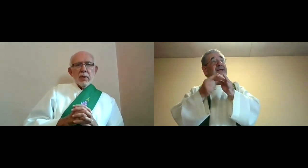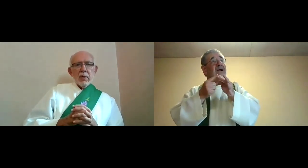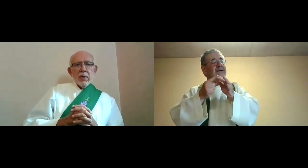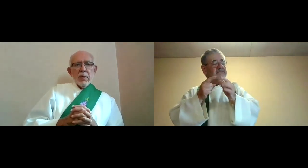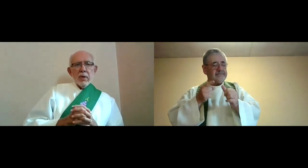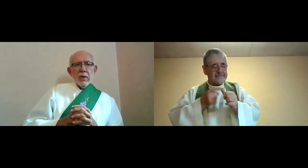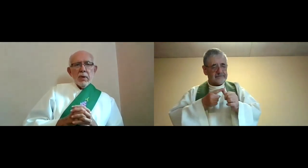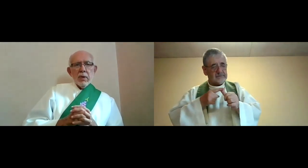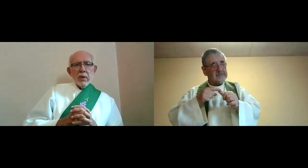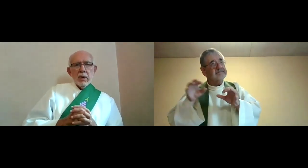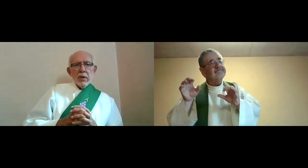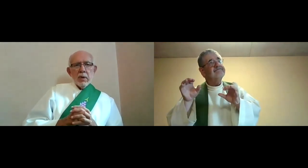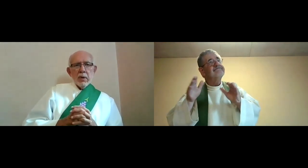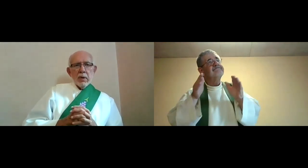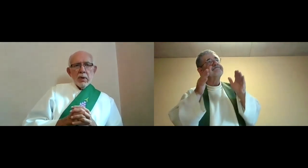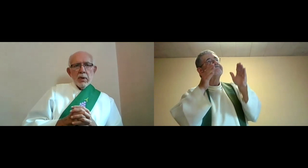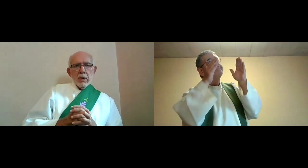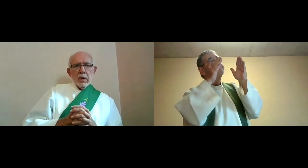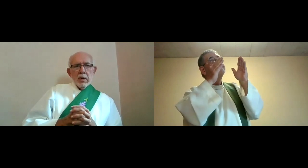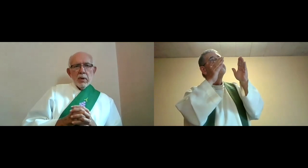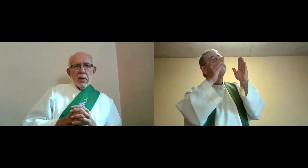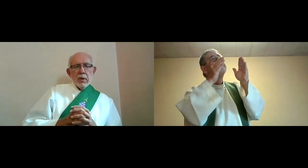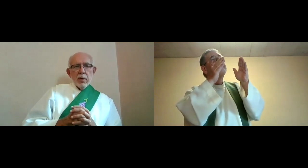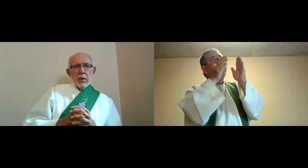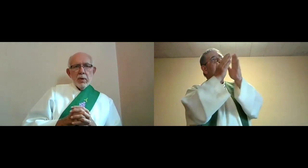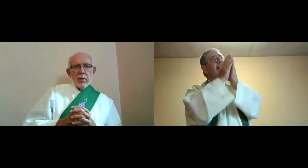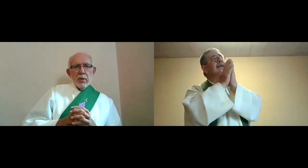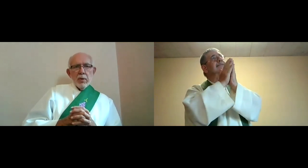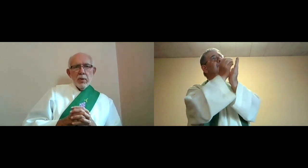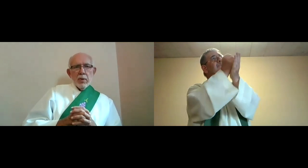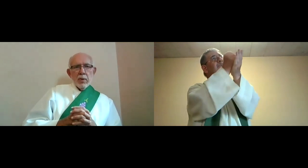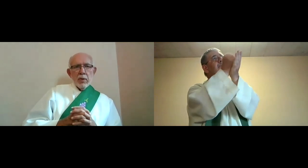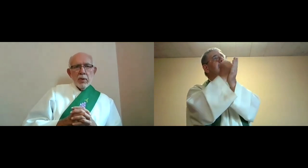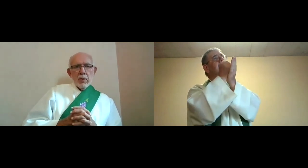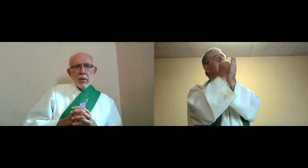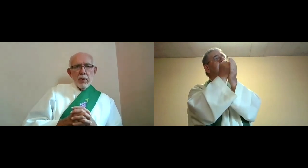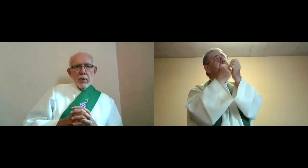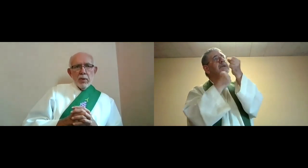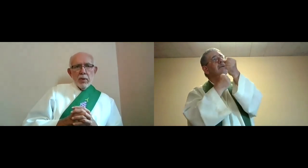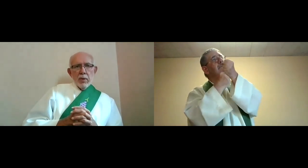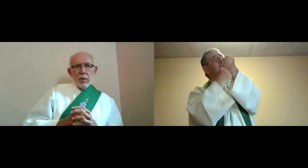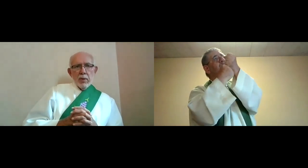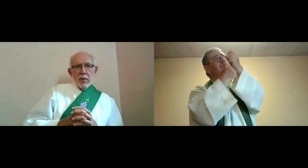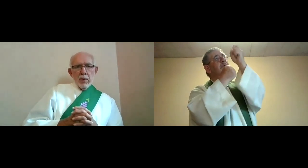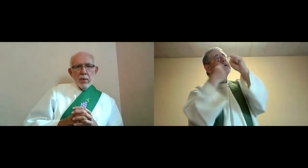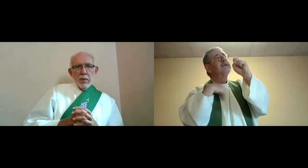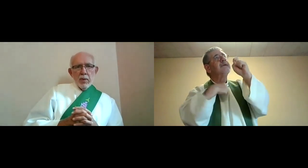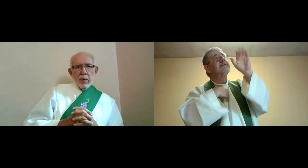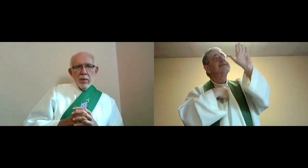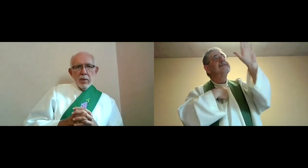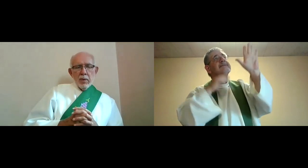In preparing ourselves for today's Mass, we first turn to God and ask that He may support us